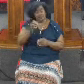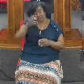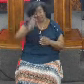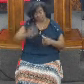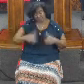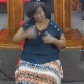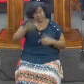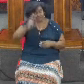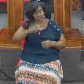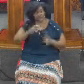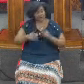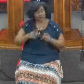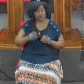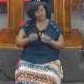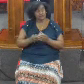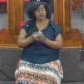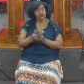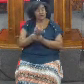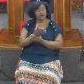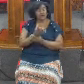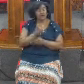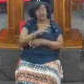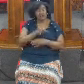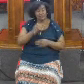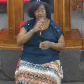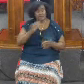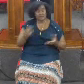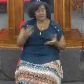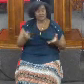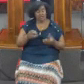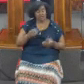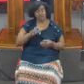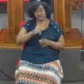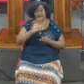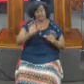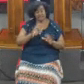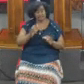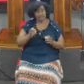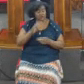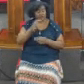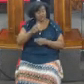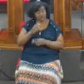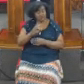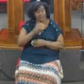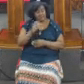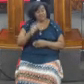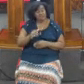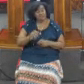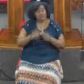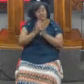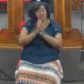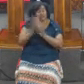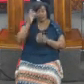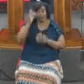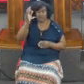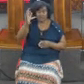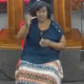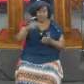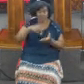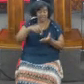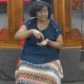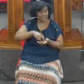be impacted and grow as a result of being here on Sunday and Wednesday. Then continue to pray for preachers, men of God that are